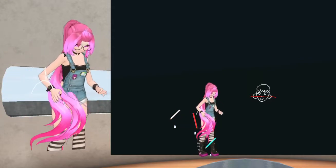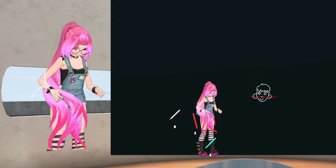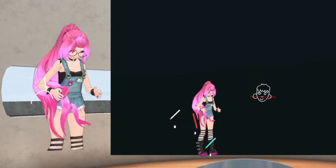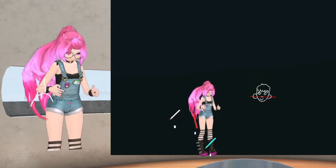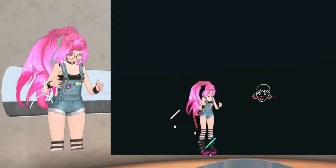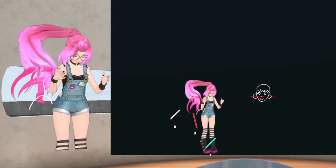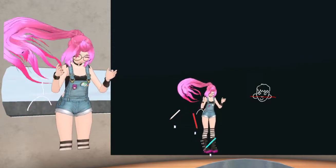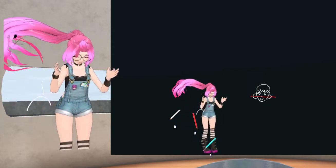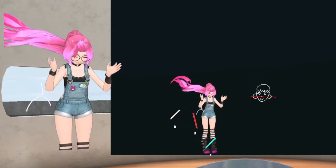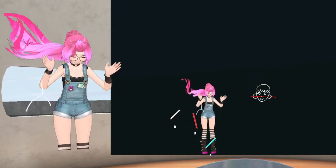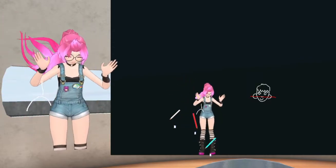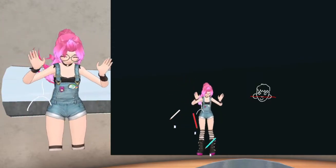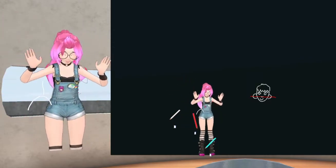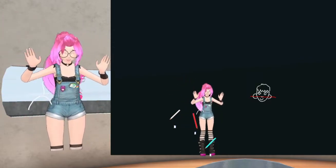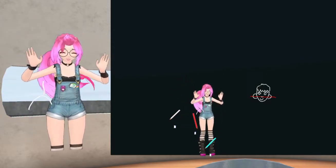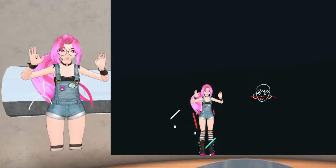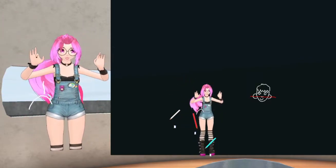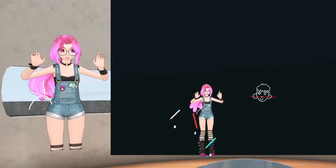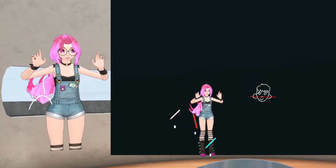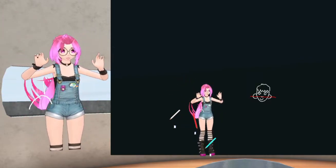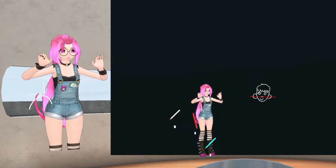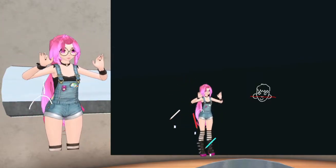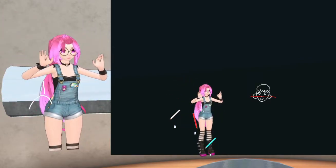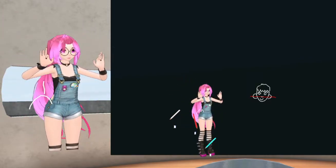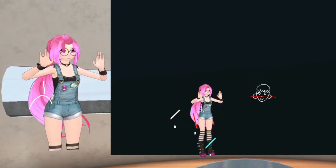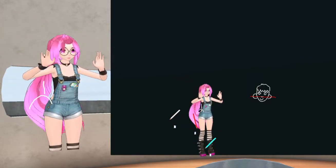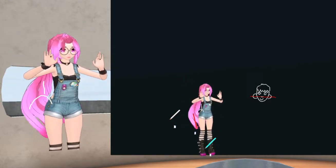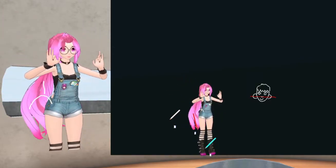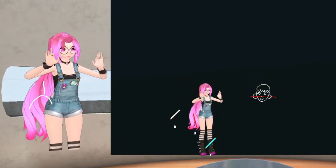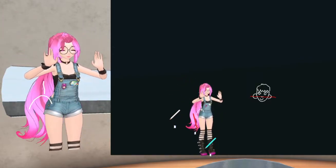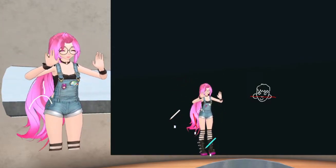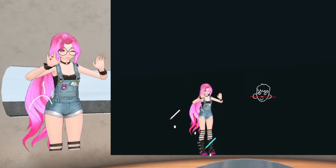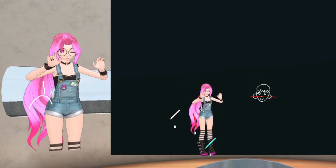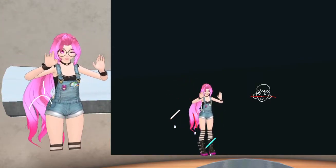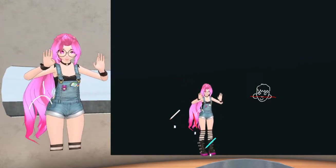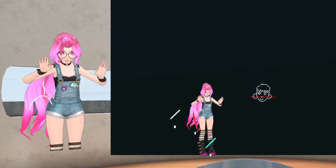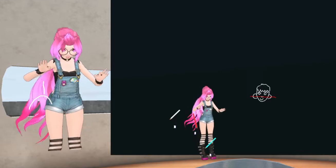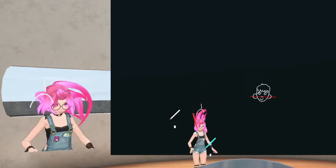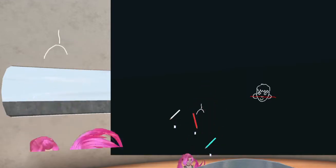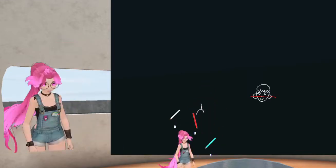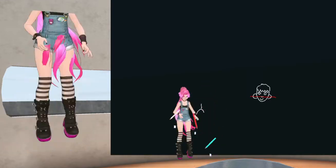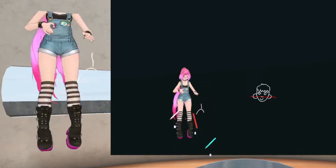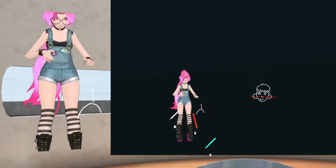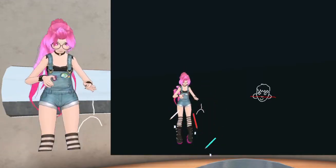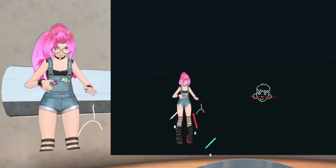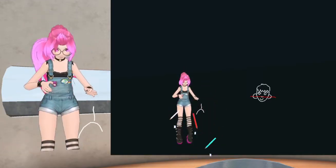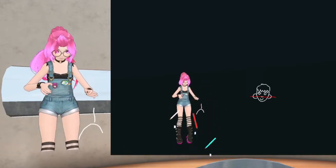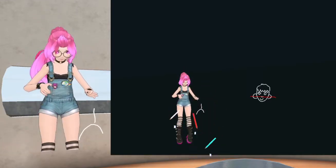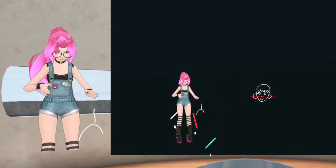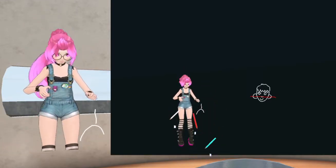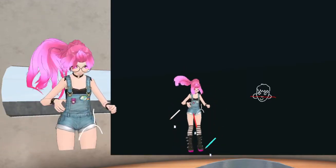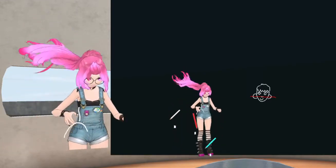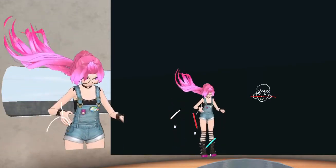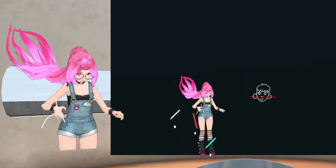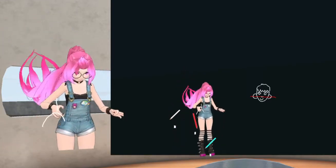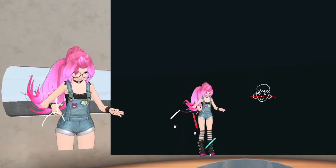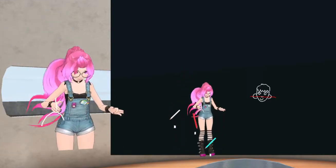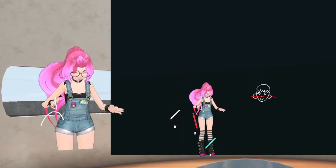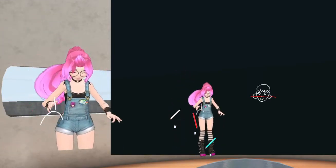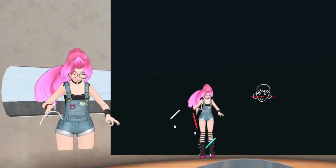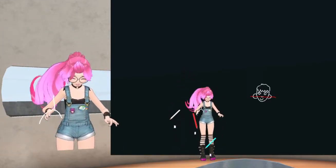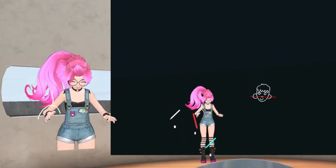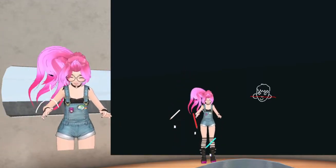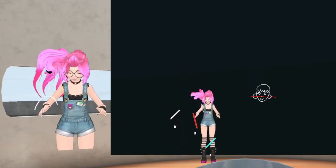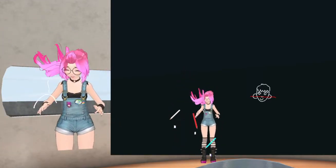this is my fault. I seem to Oh, have cursed. my hands. Oh yeah, there we go. There we go. Okay. Turn them back on.